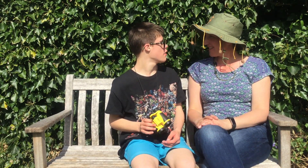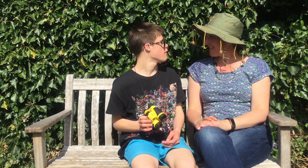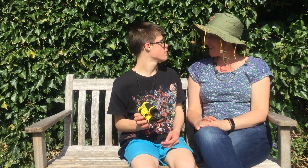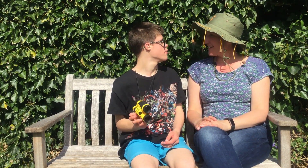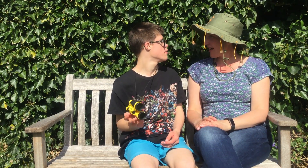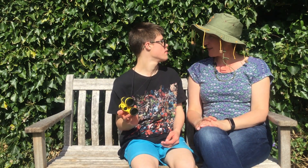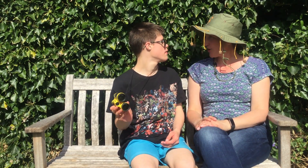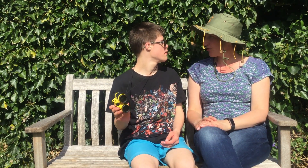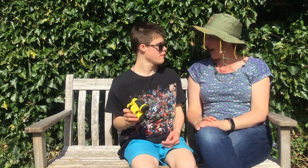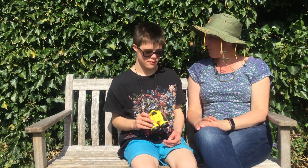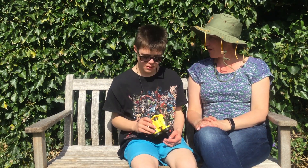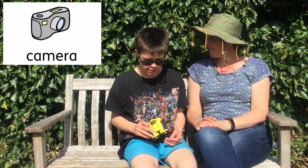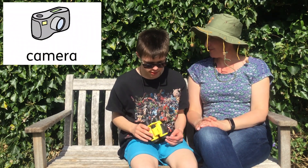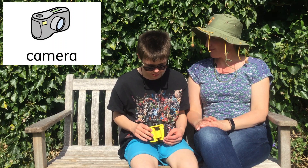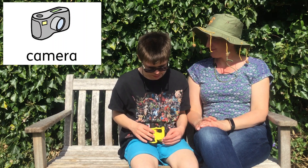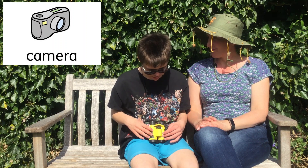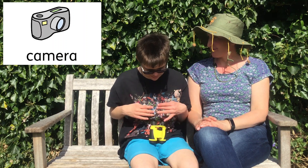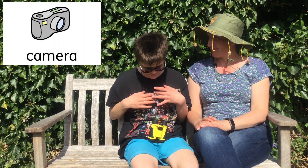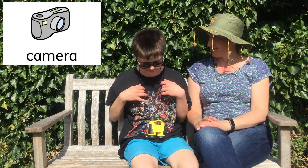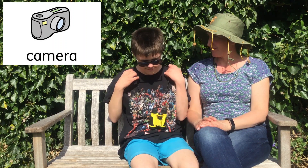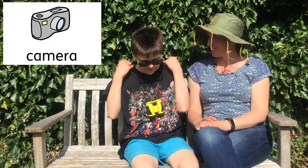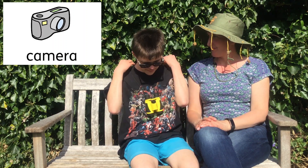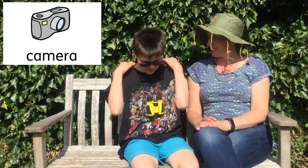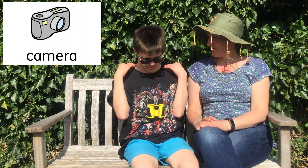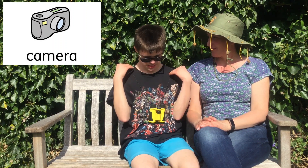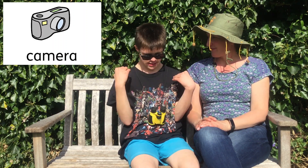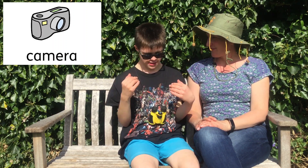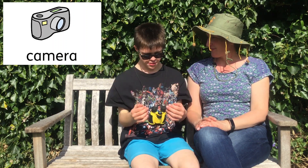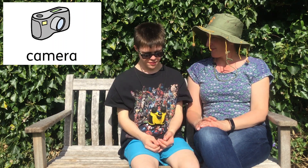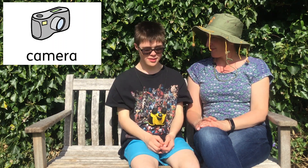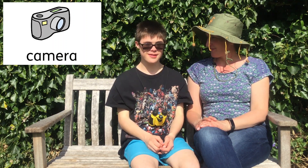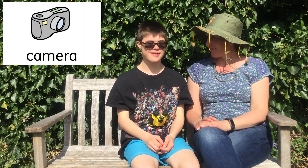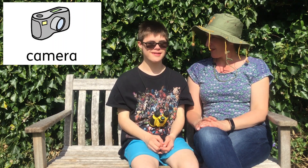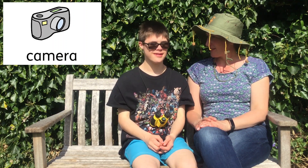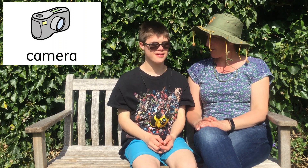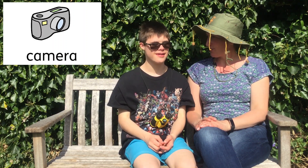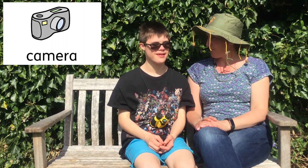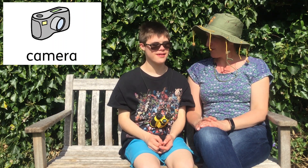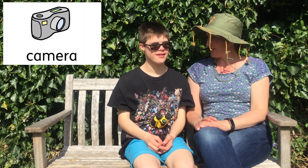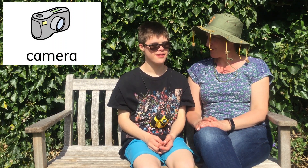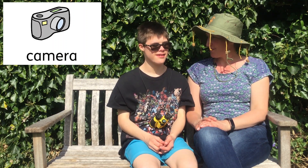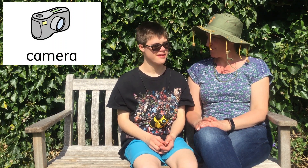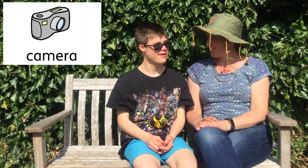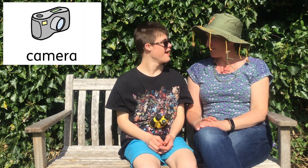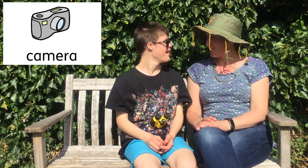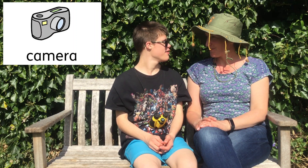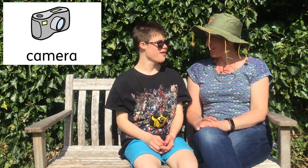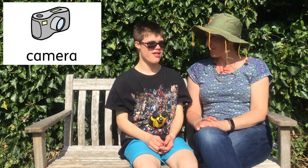phone. A special camera. A camera. Can do it. A special camera can do it? Yeah. Do a